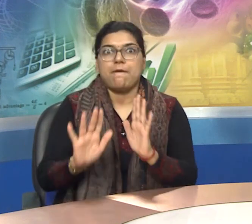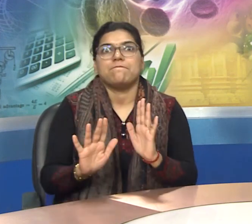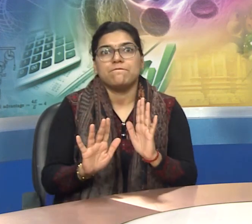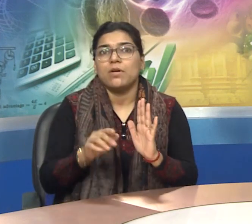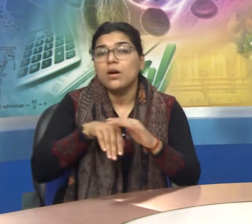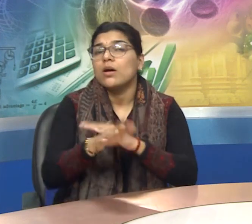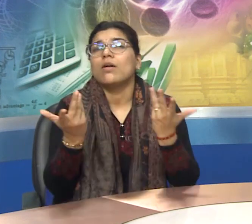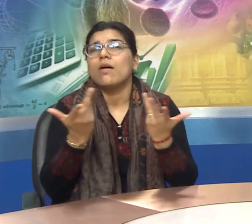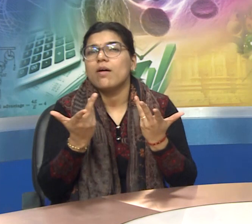users?